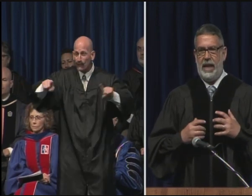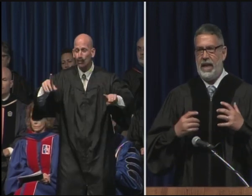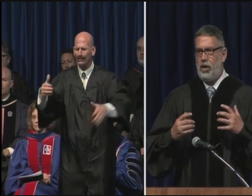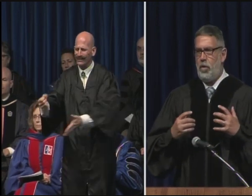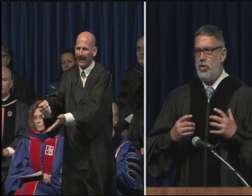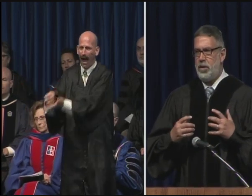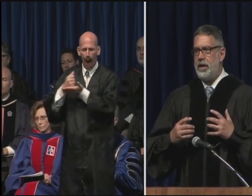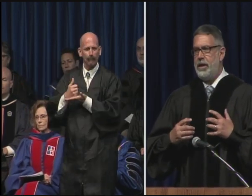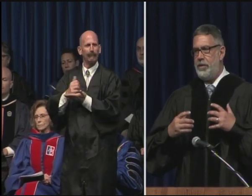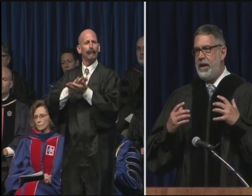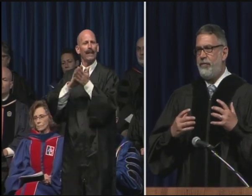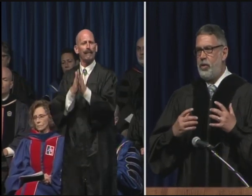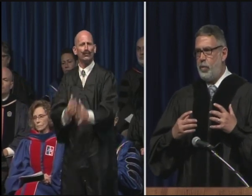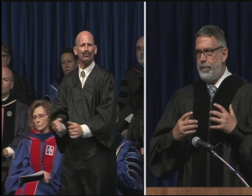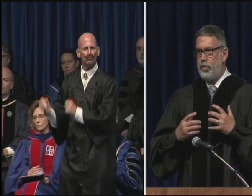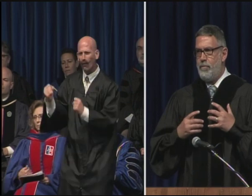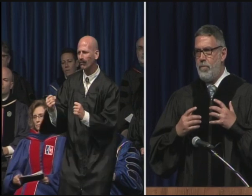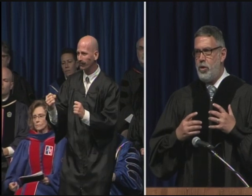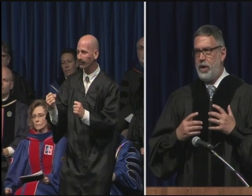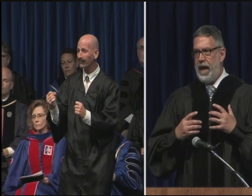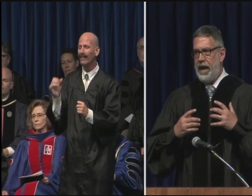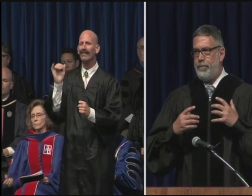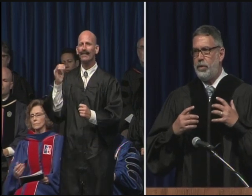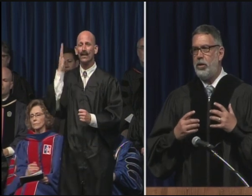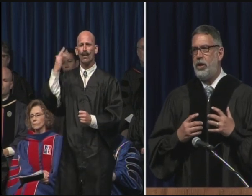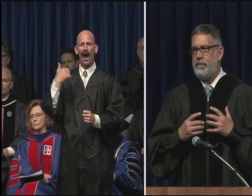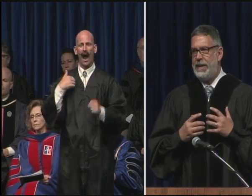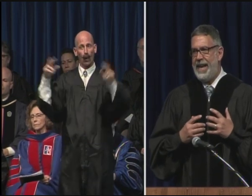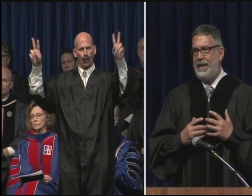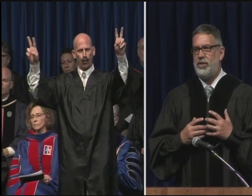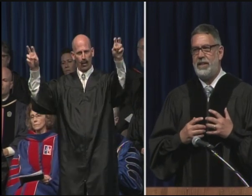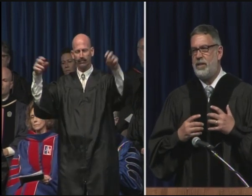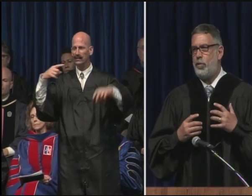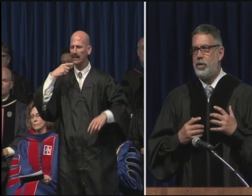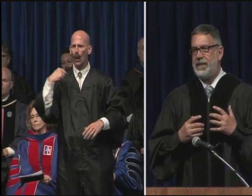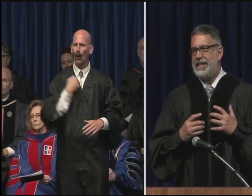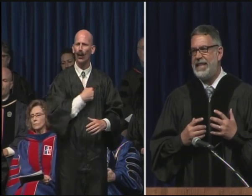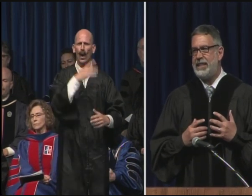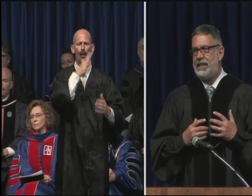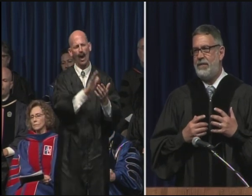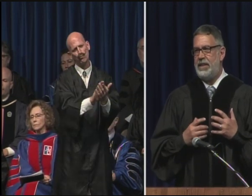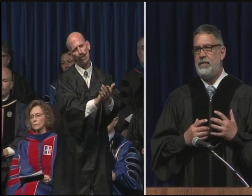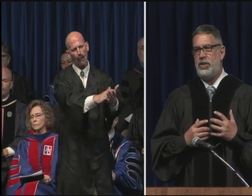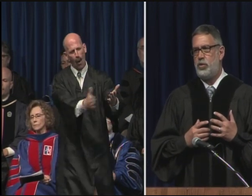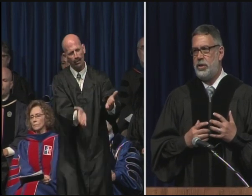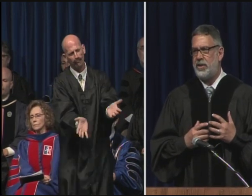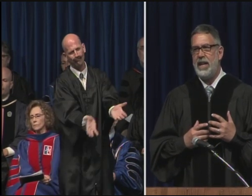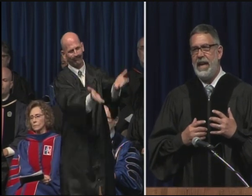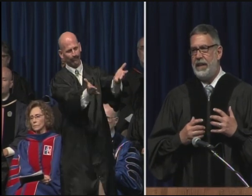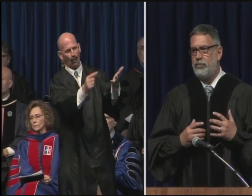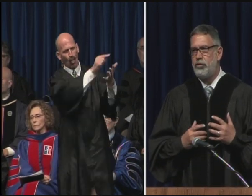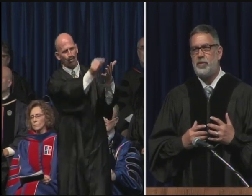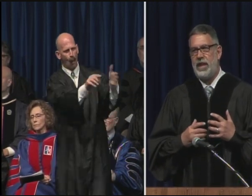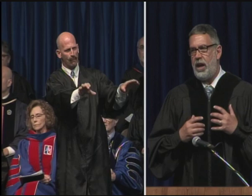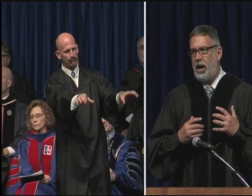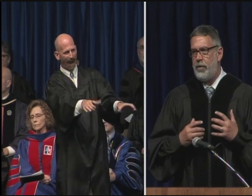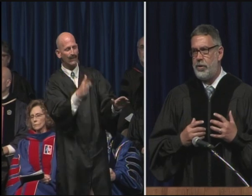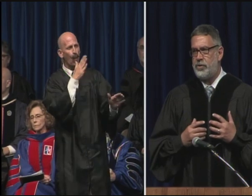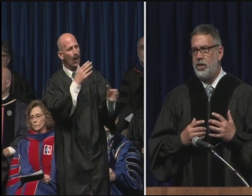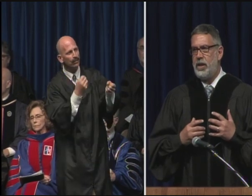I quote, "Therefore, we promote and applaud behaviors that support the dignity of individuals and groups and others